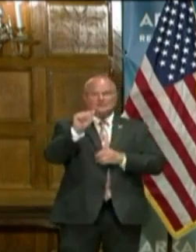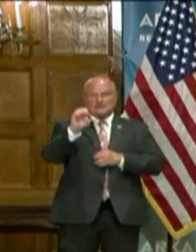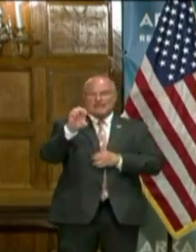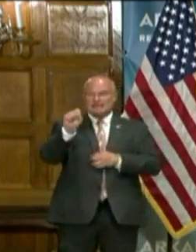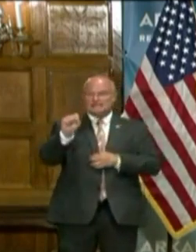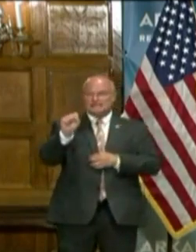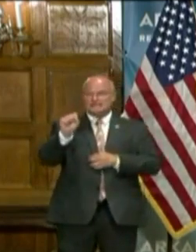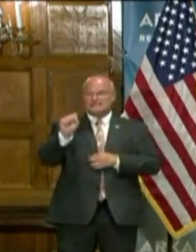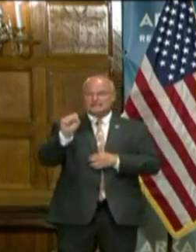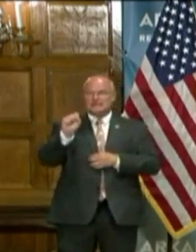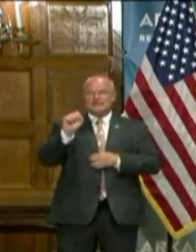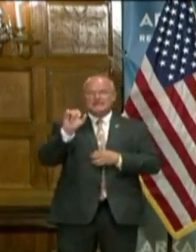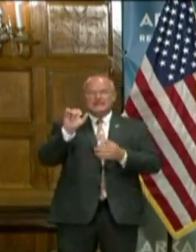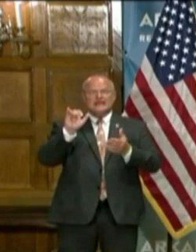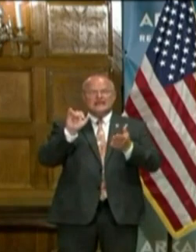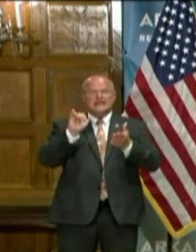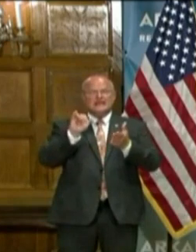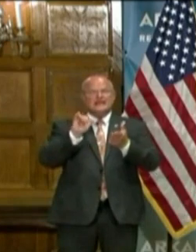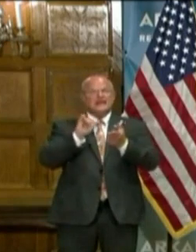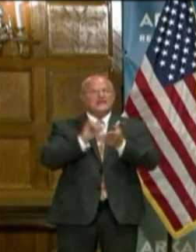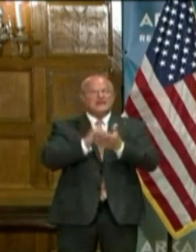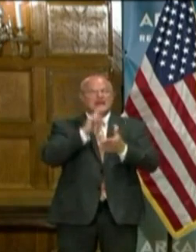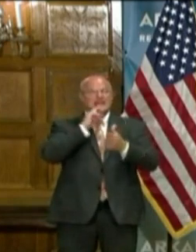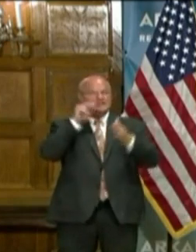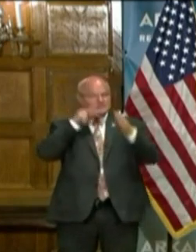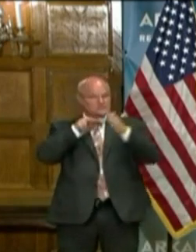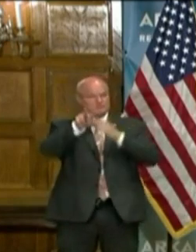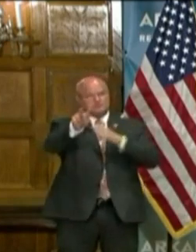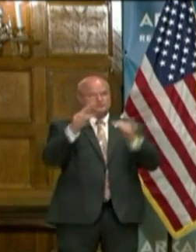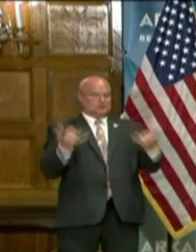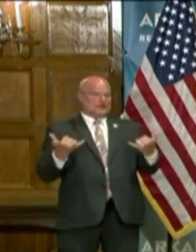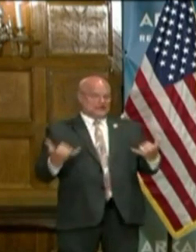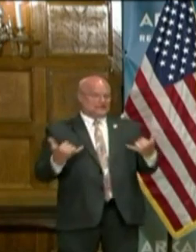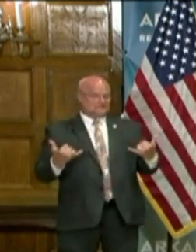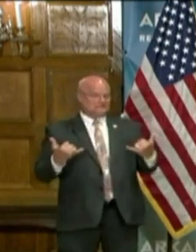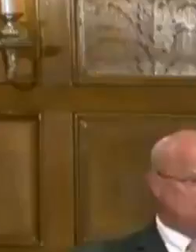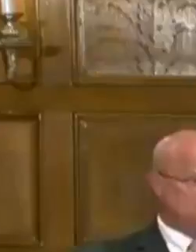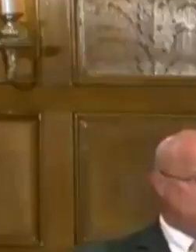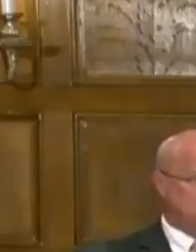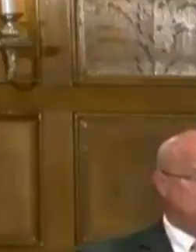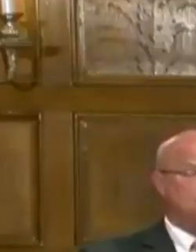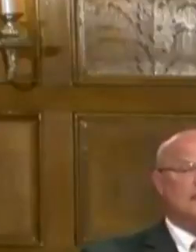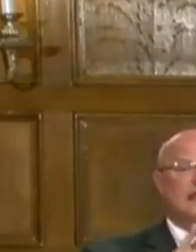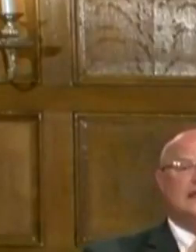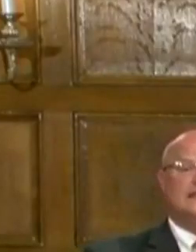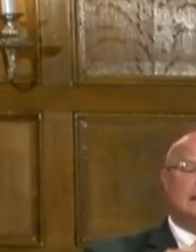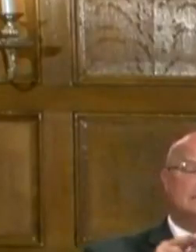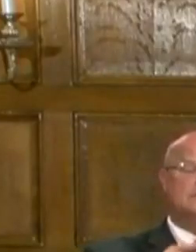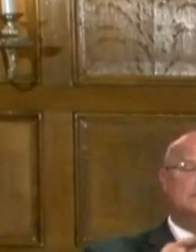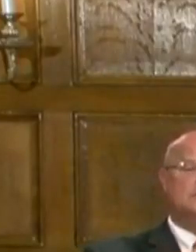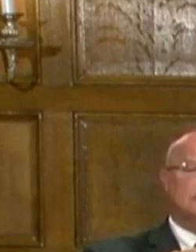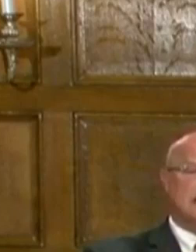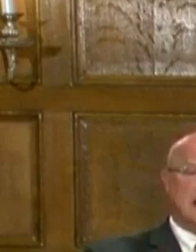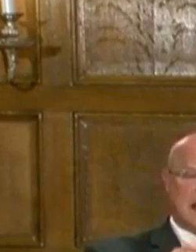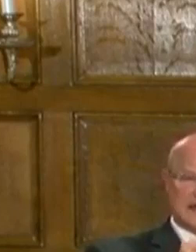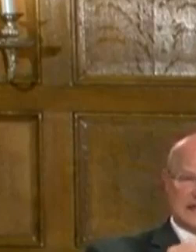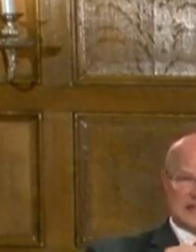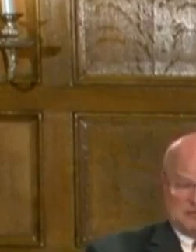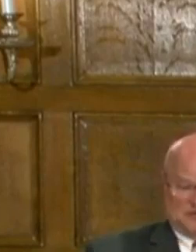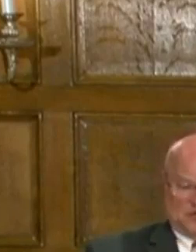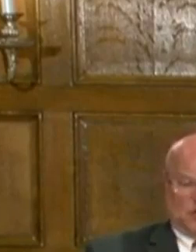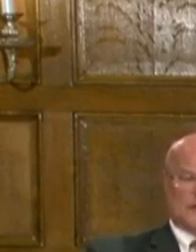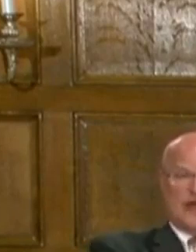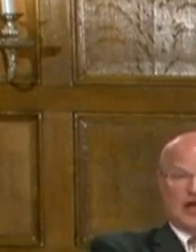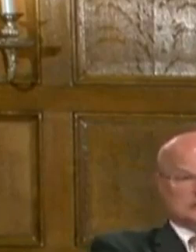cases. That is the trajectory that we're on right now. And then if you look at the number of